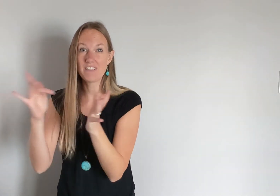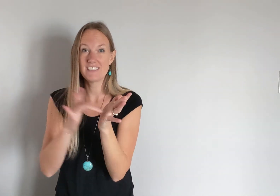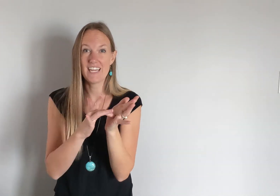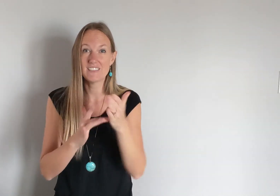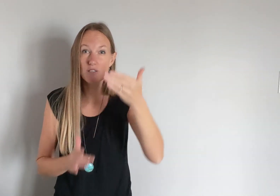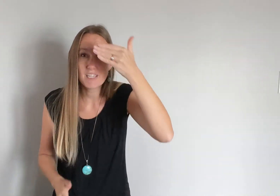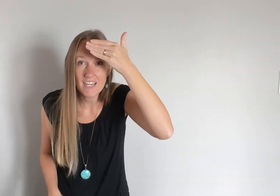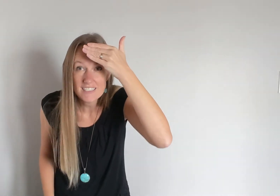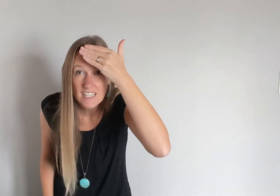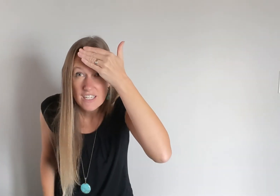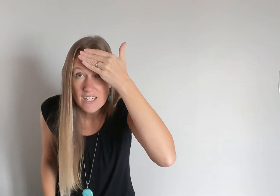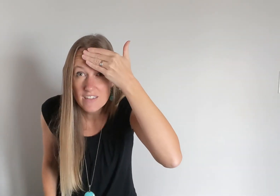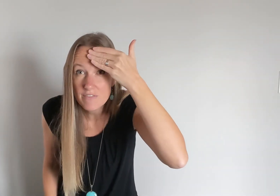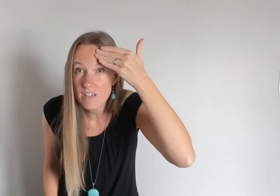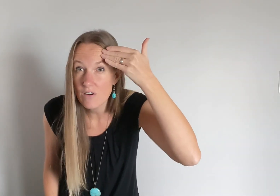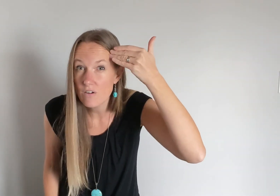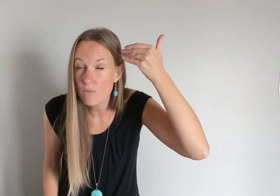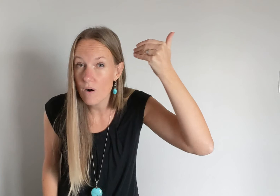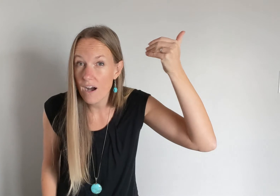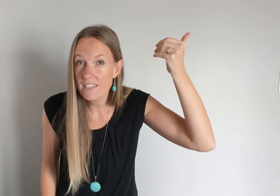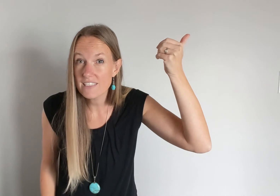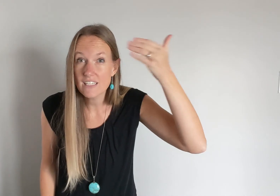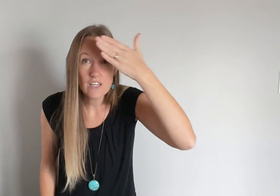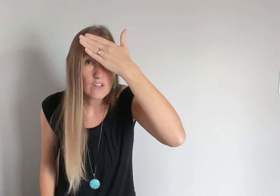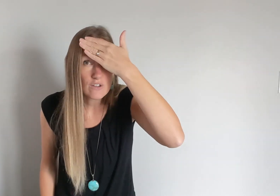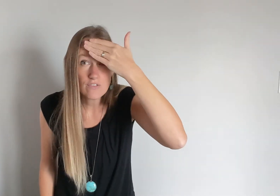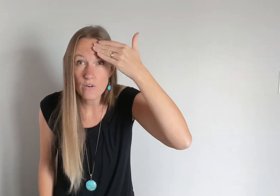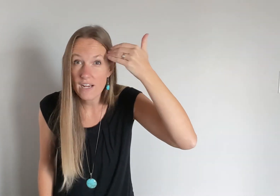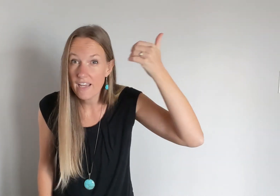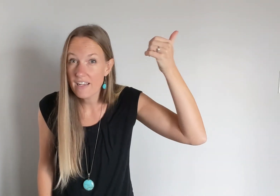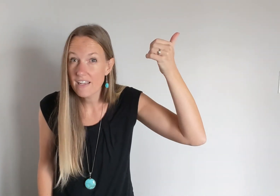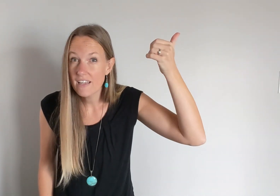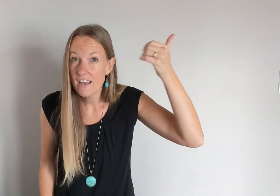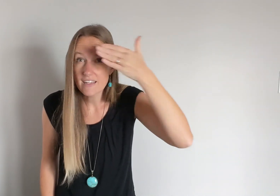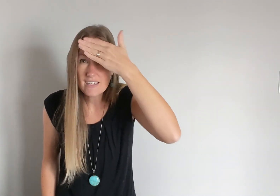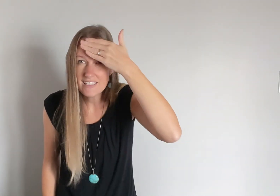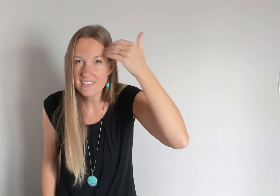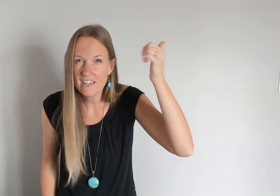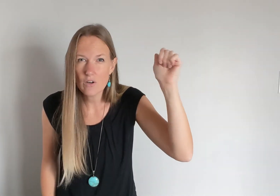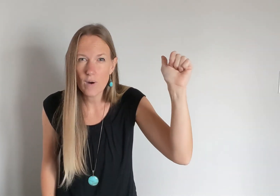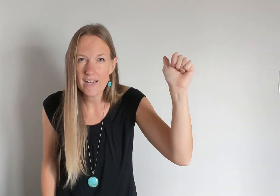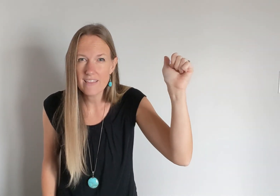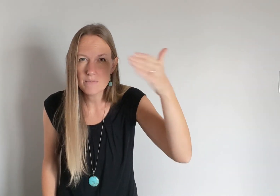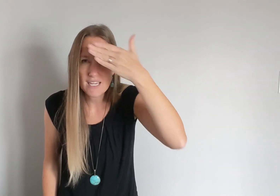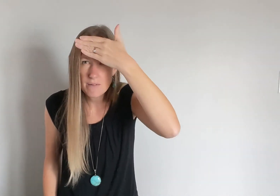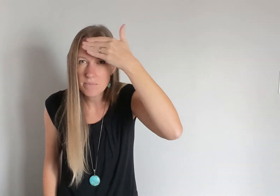nail-pierced hands. So because kind of go across your forehead, and it's not quite a thumbs up, but